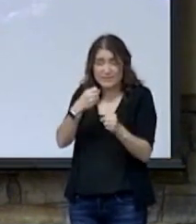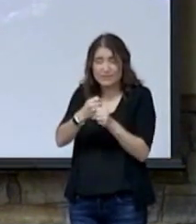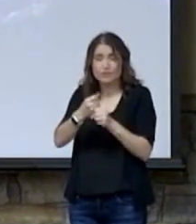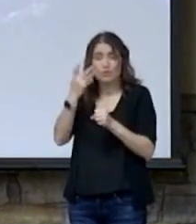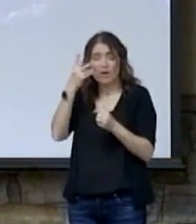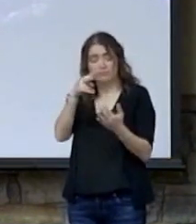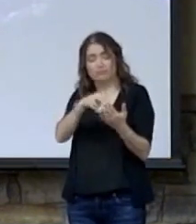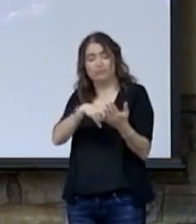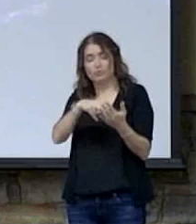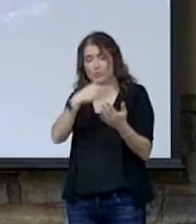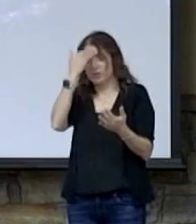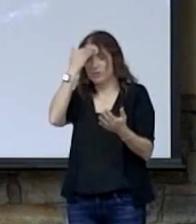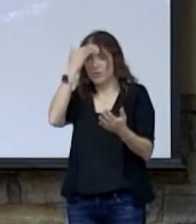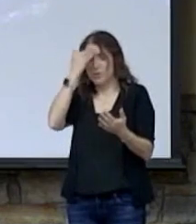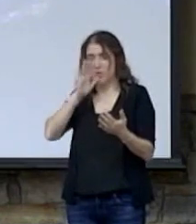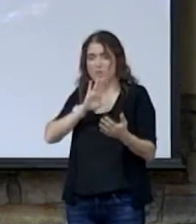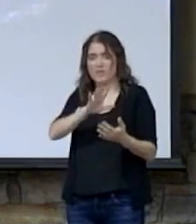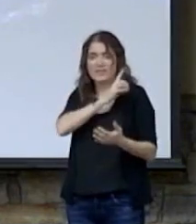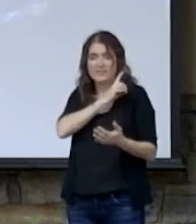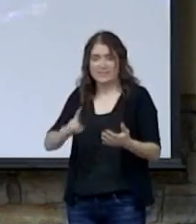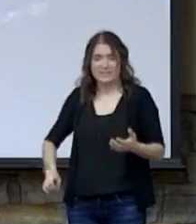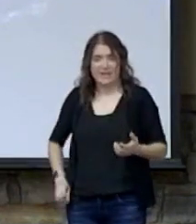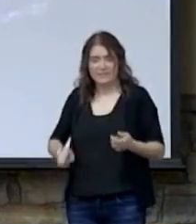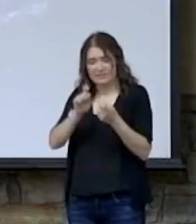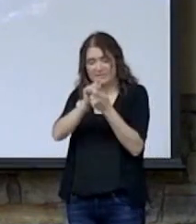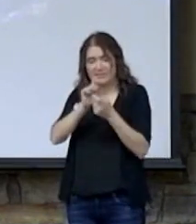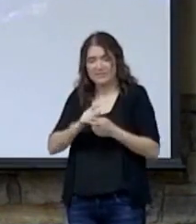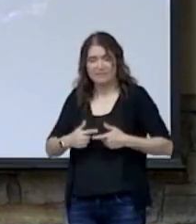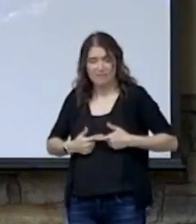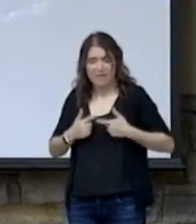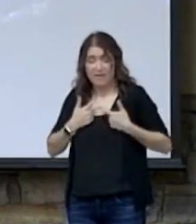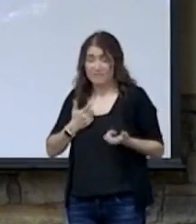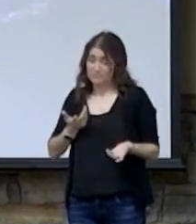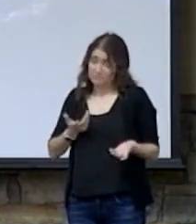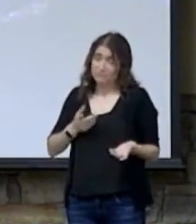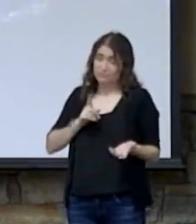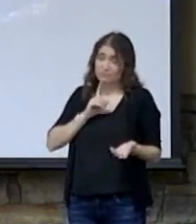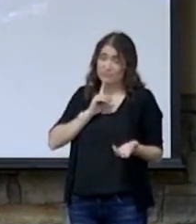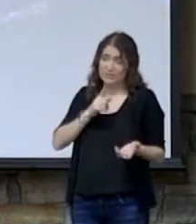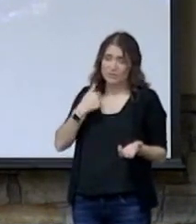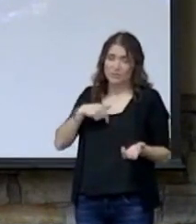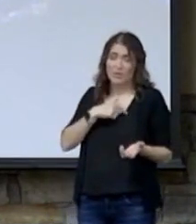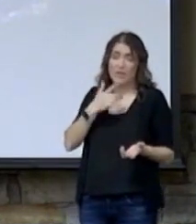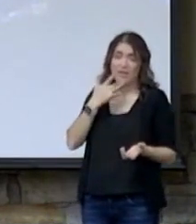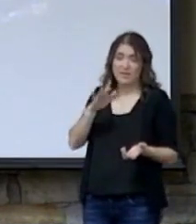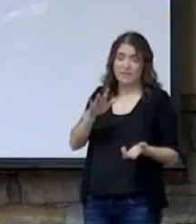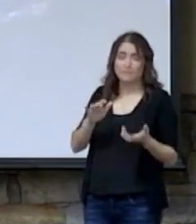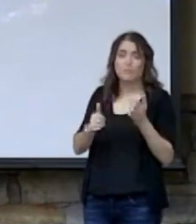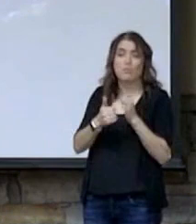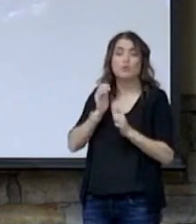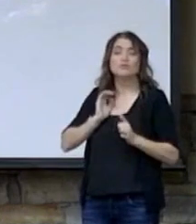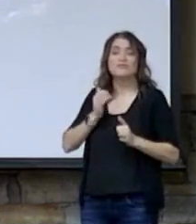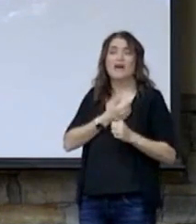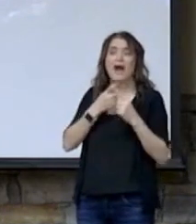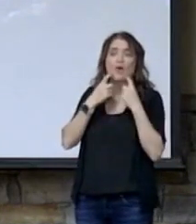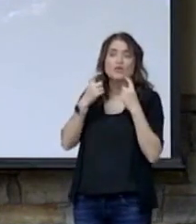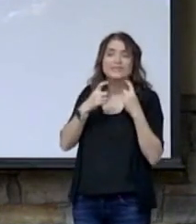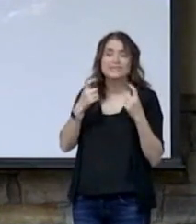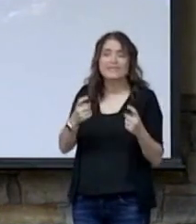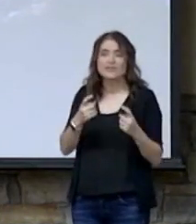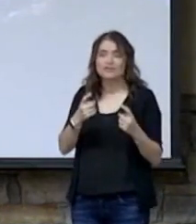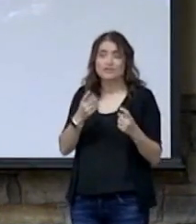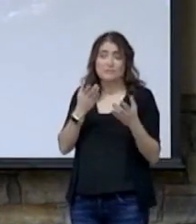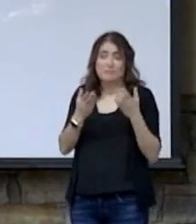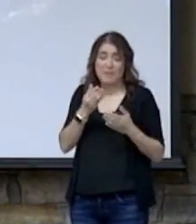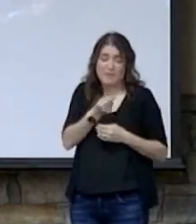I know about it. You know, in many ways, we're kind of lucky. Most of our sin can be confined to maybe just a few